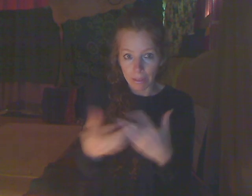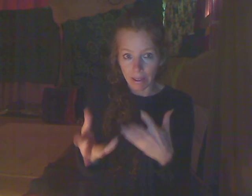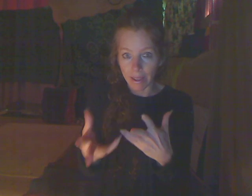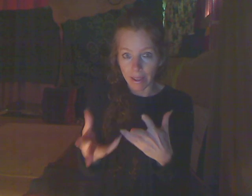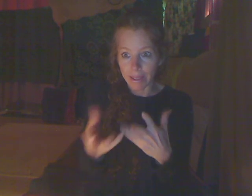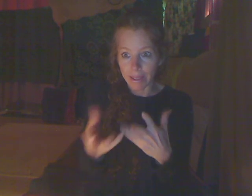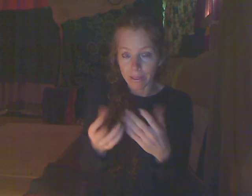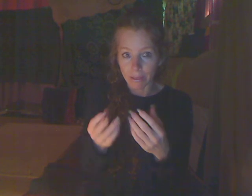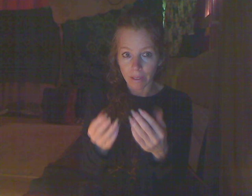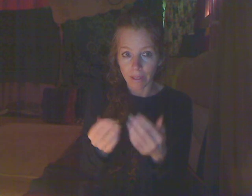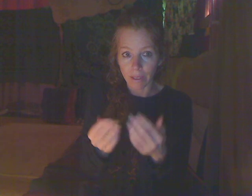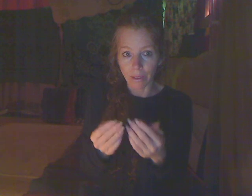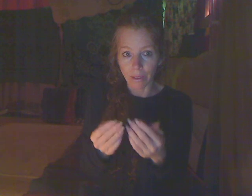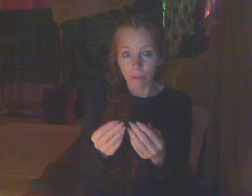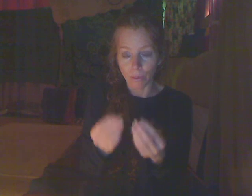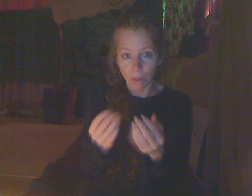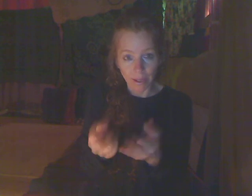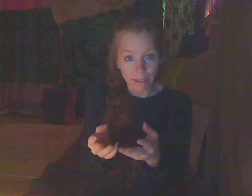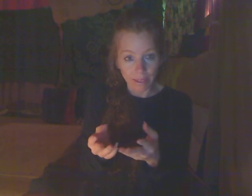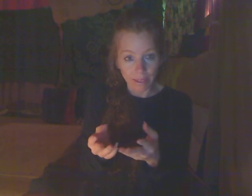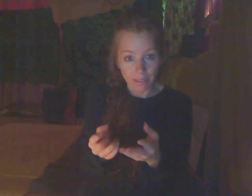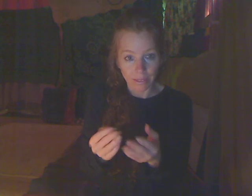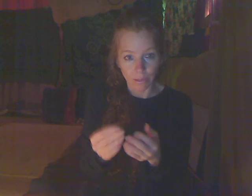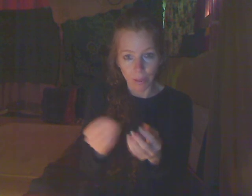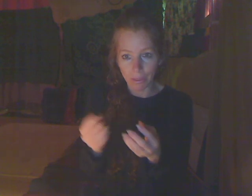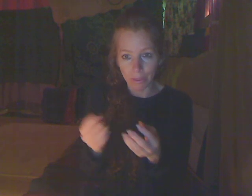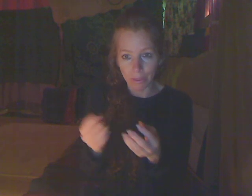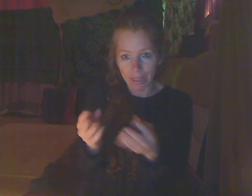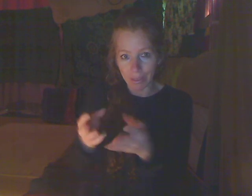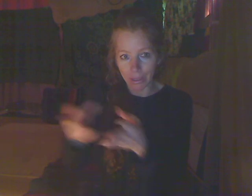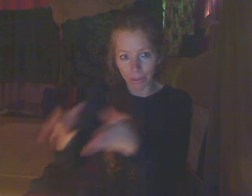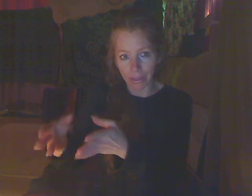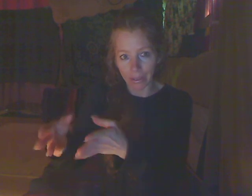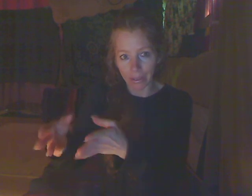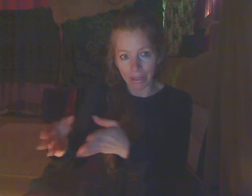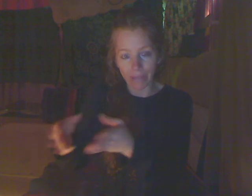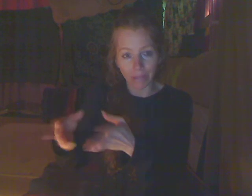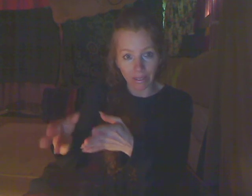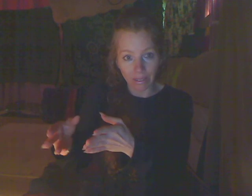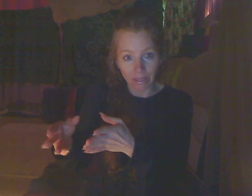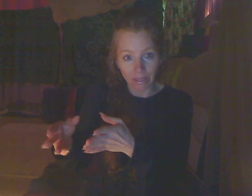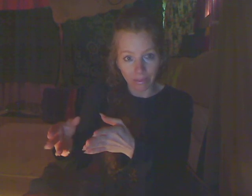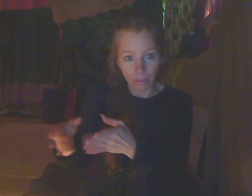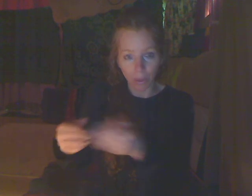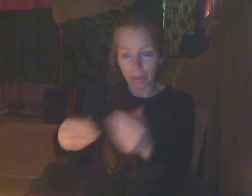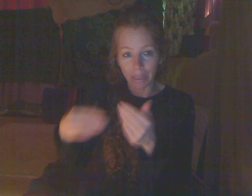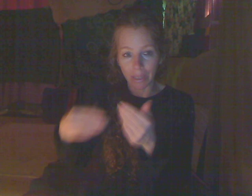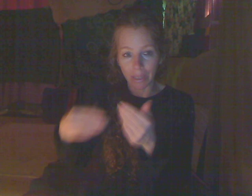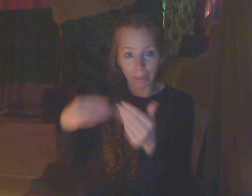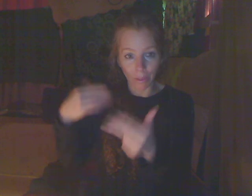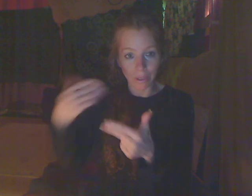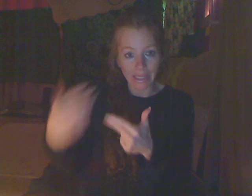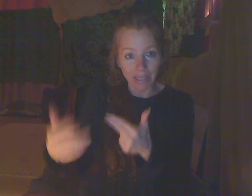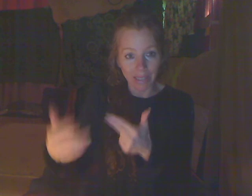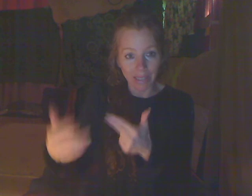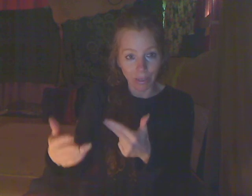the big eyes. You know, why? Why would anybody go there and eat veal? Why would anybody want to continue